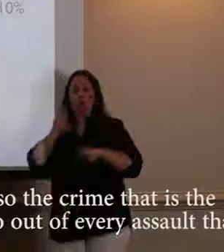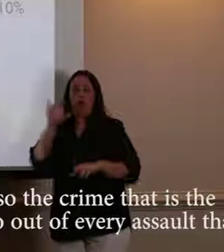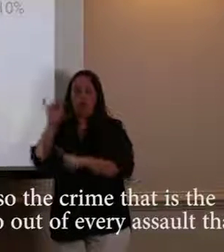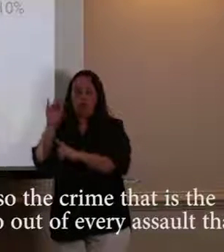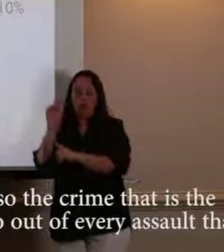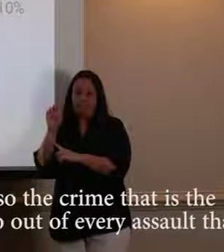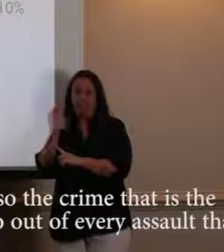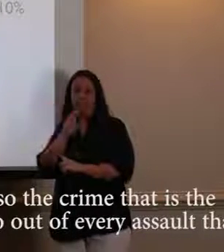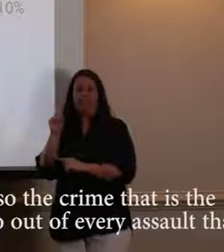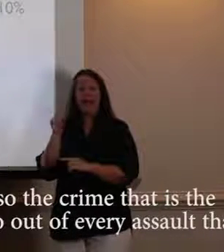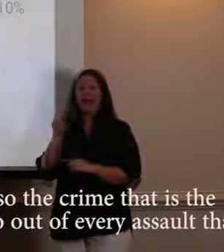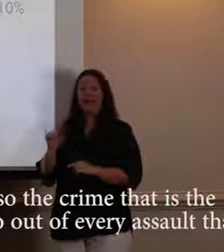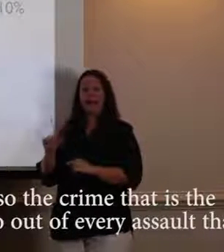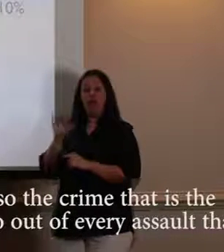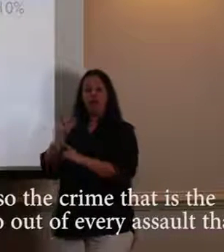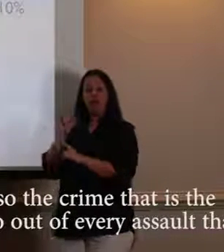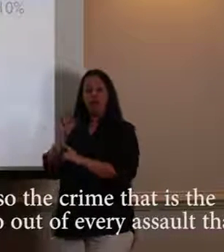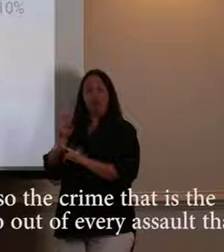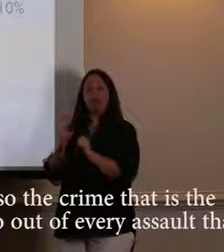the crime that is the most difficult to prosecute.